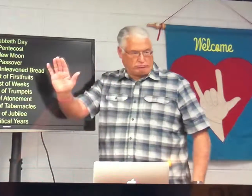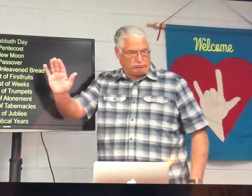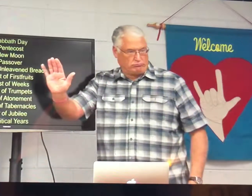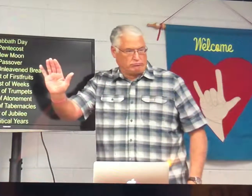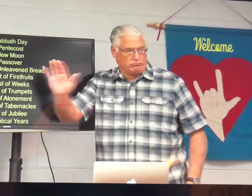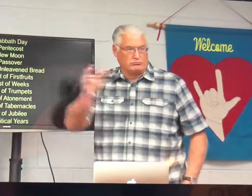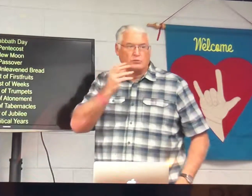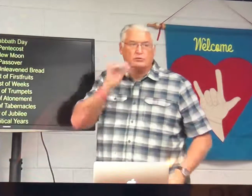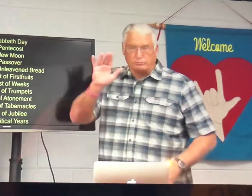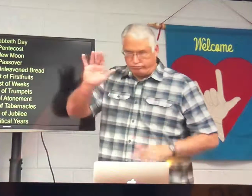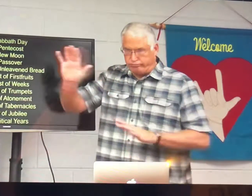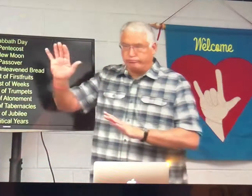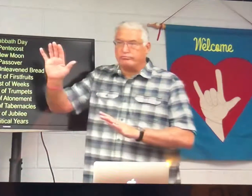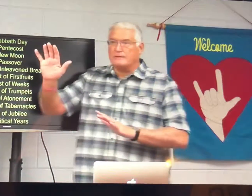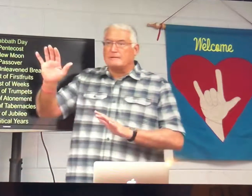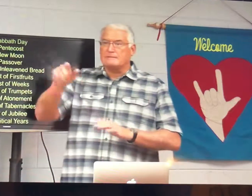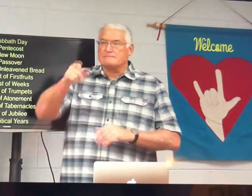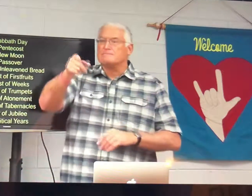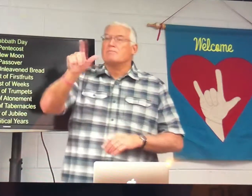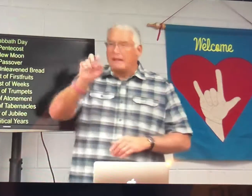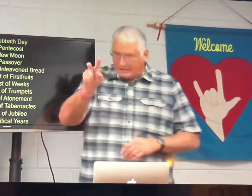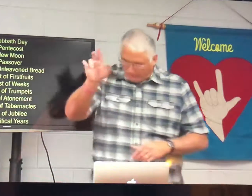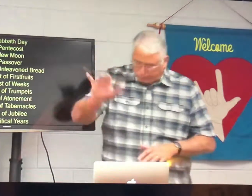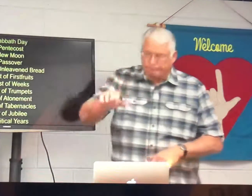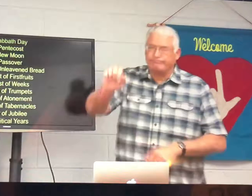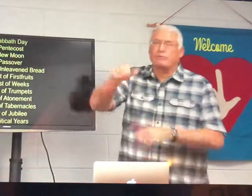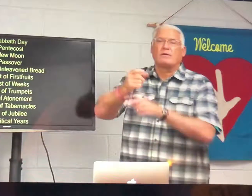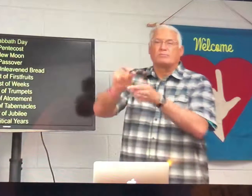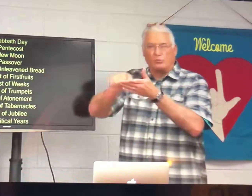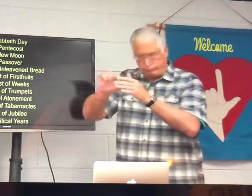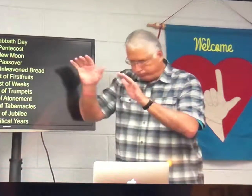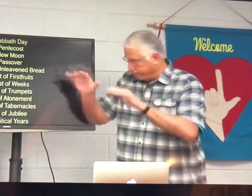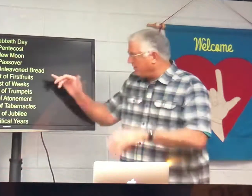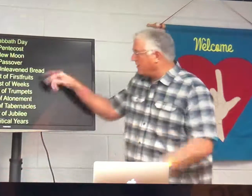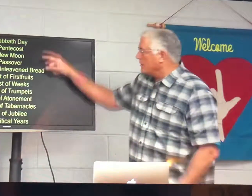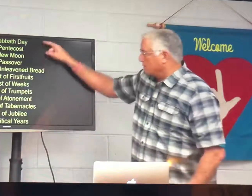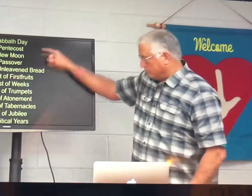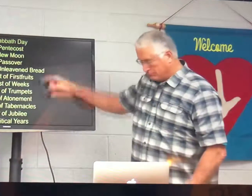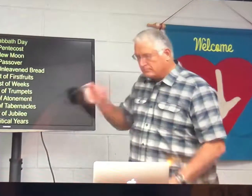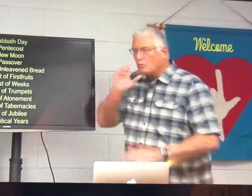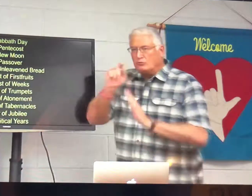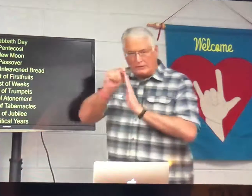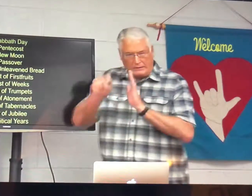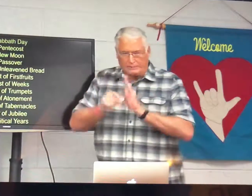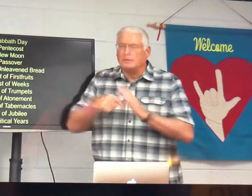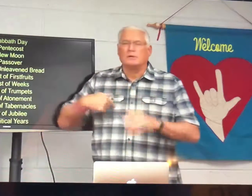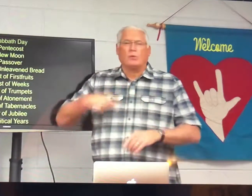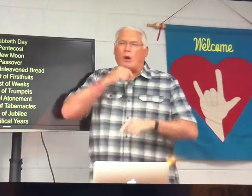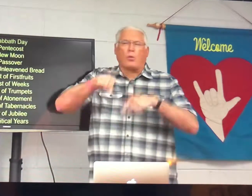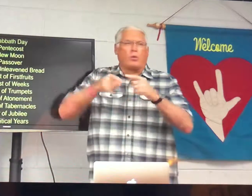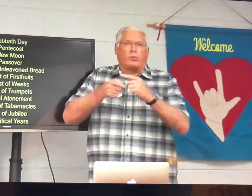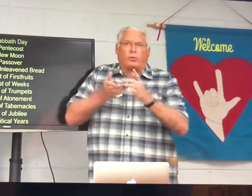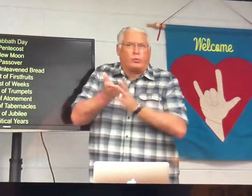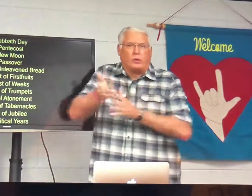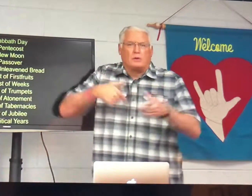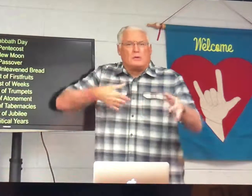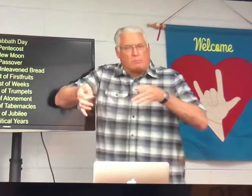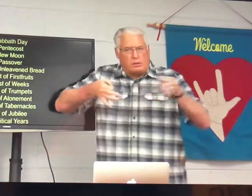That to the glove side, you should be able to make these plays, and a lot of pitchers can't. When they can't, things like this happen. You carry him off the glove, away